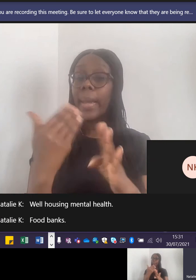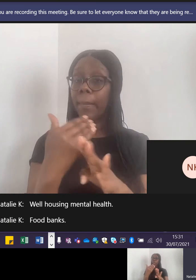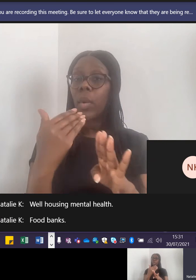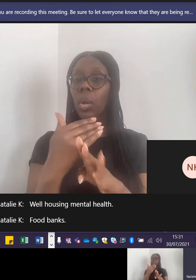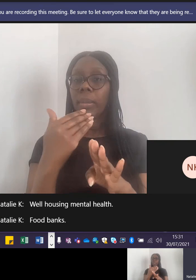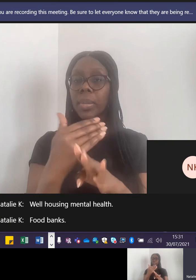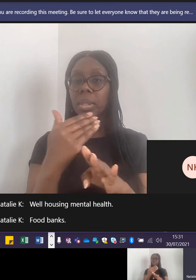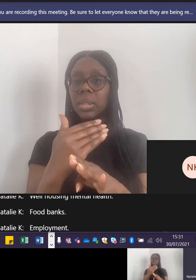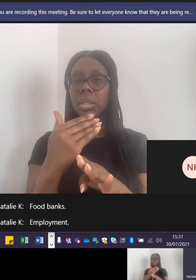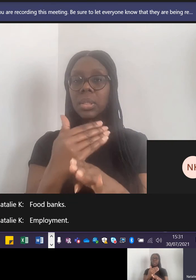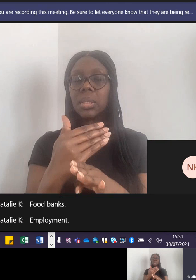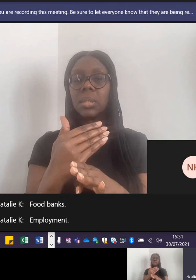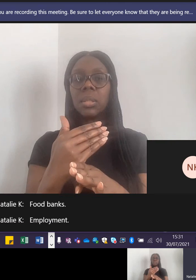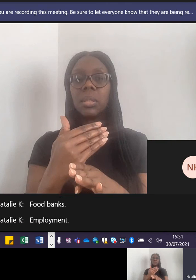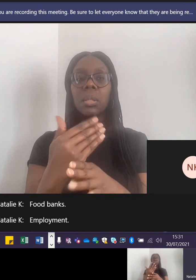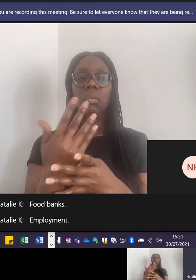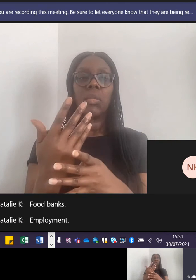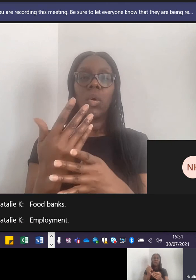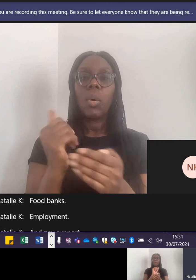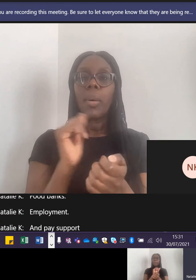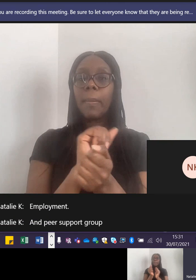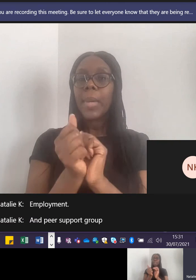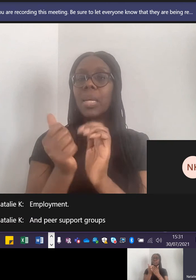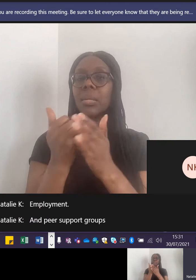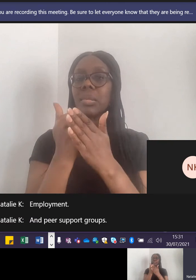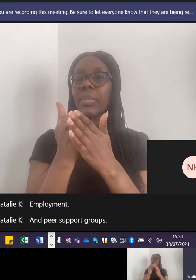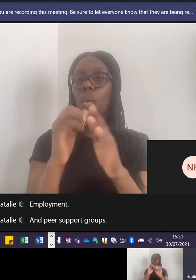employment, and peer support groups.